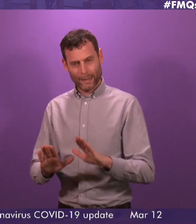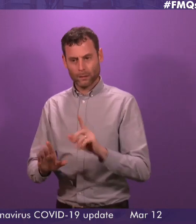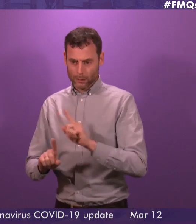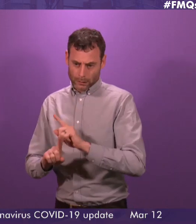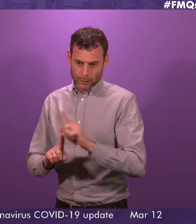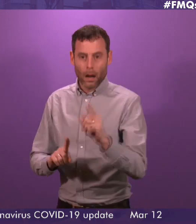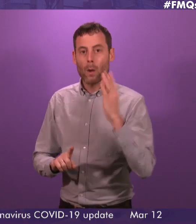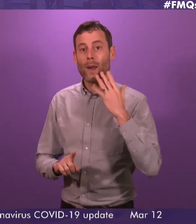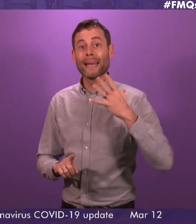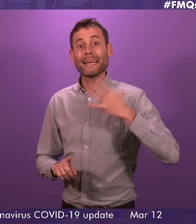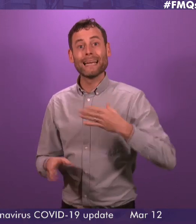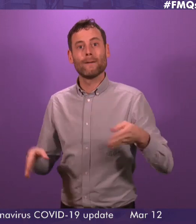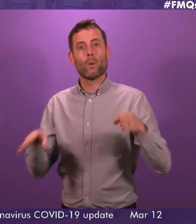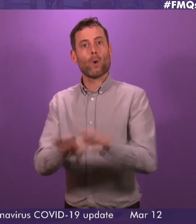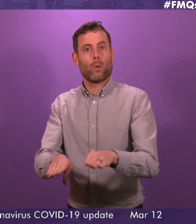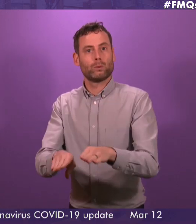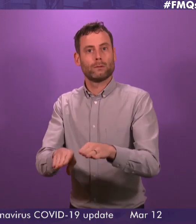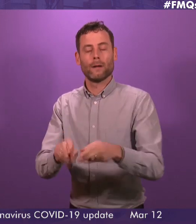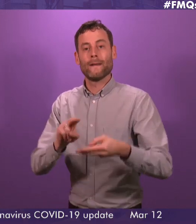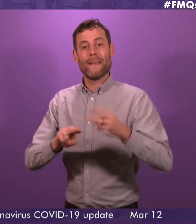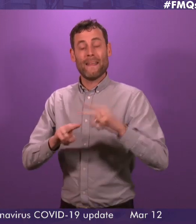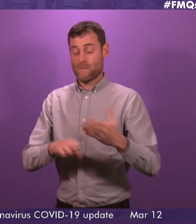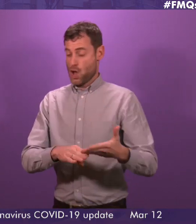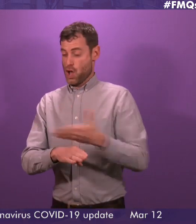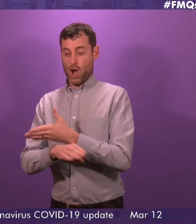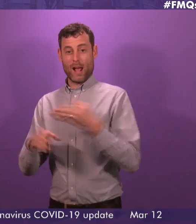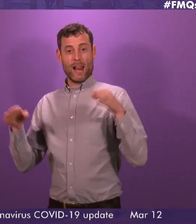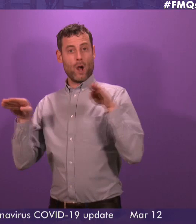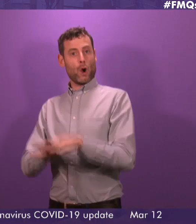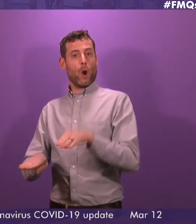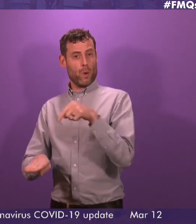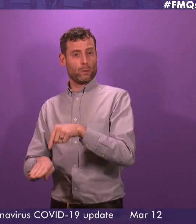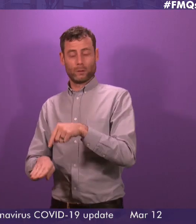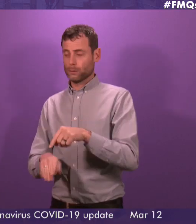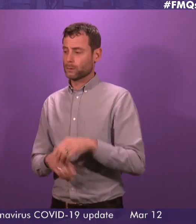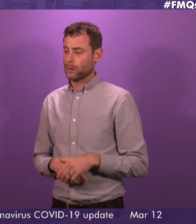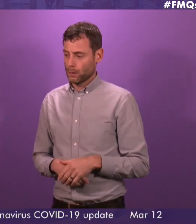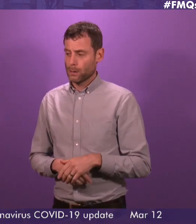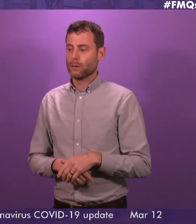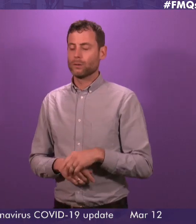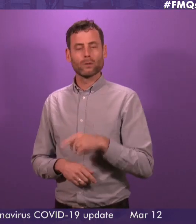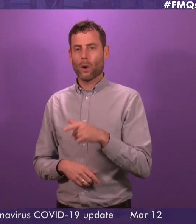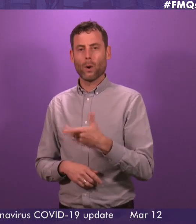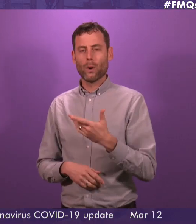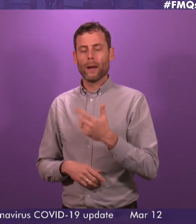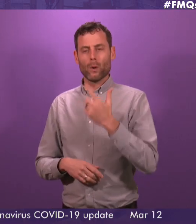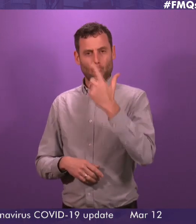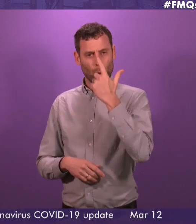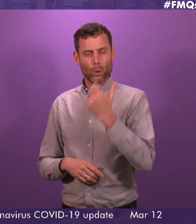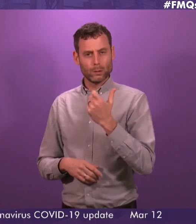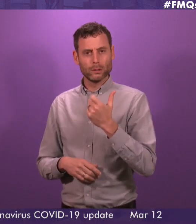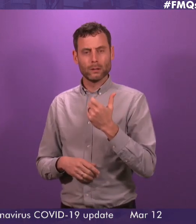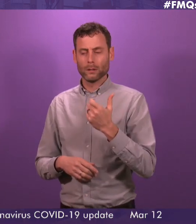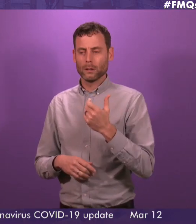required, for the simple reason that if we take them too early, they reduce the impact on spread. So that is why, at